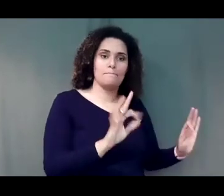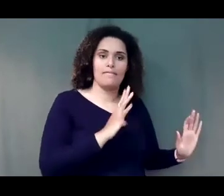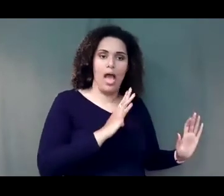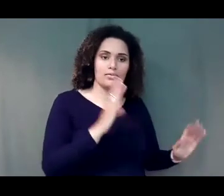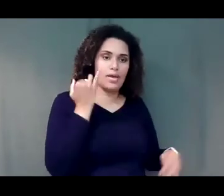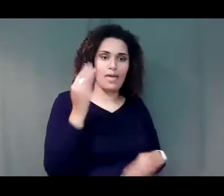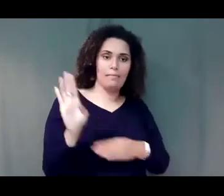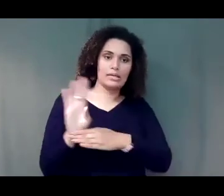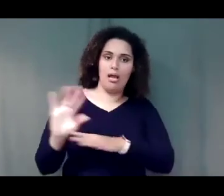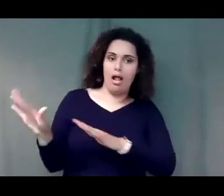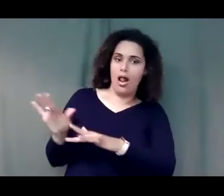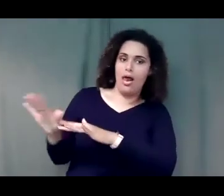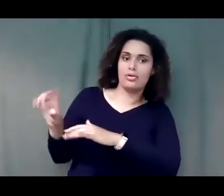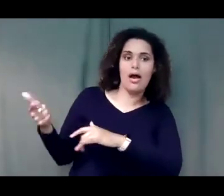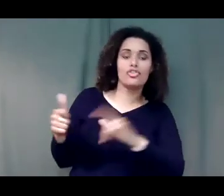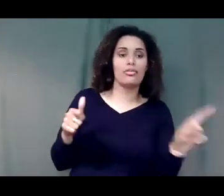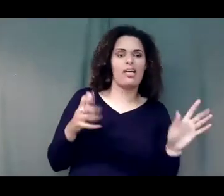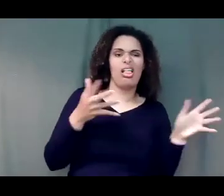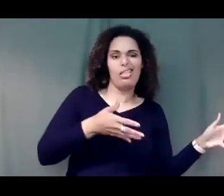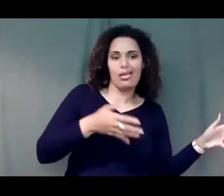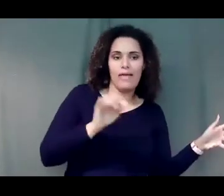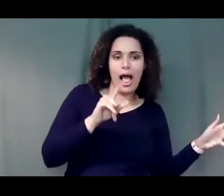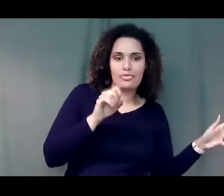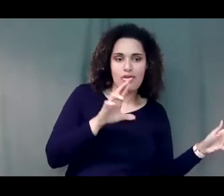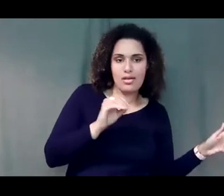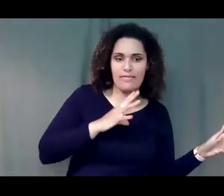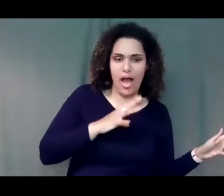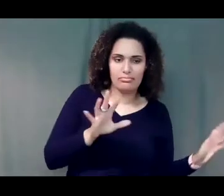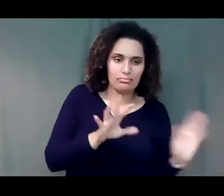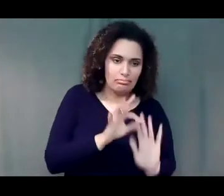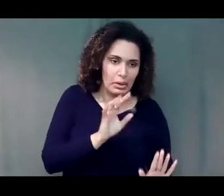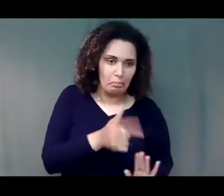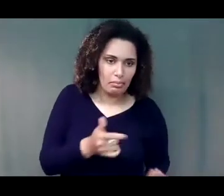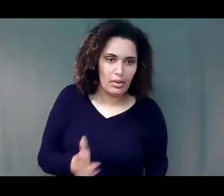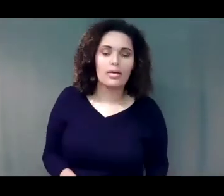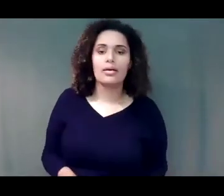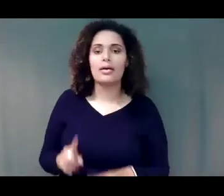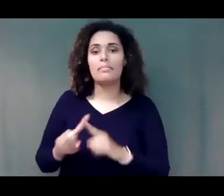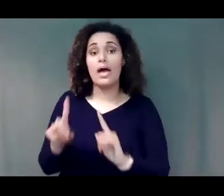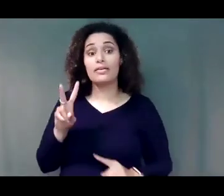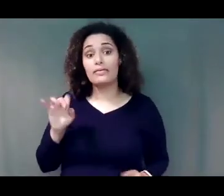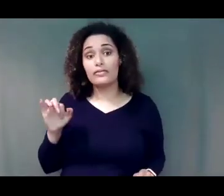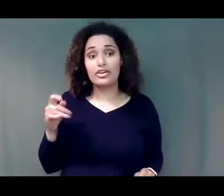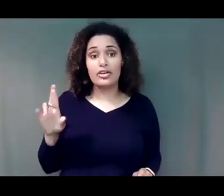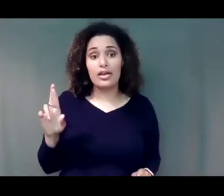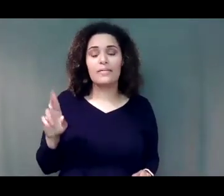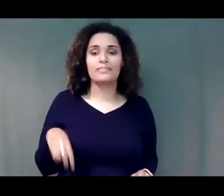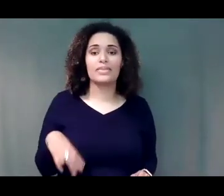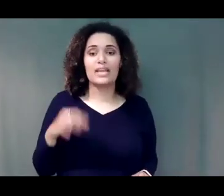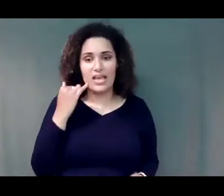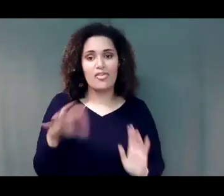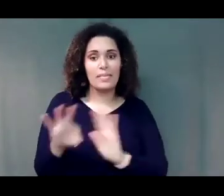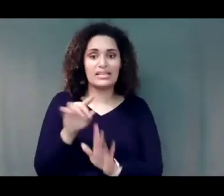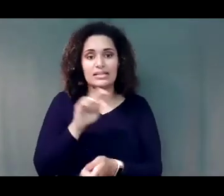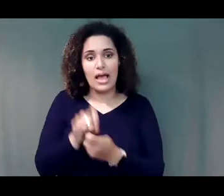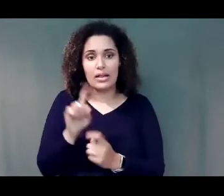picking something else, we just leave the Albarino a little longer and then pick it. The Viognier, but if everything were picked exactly when it wanted to